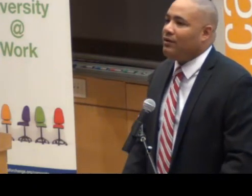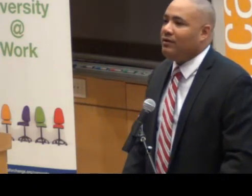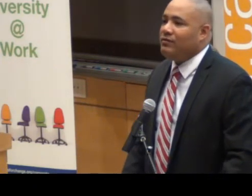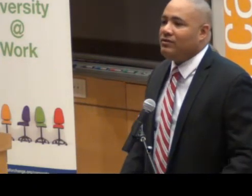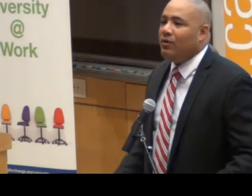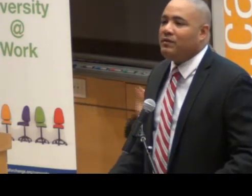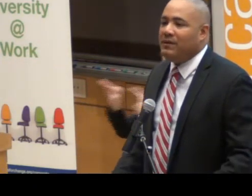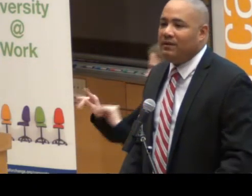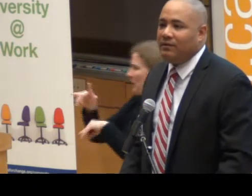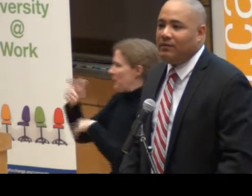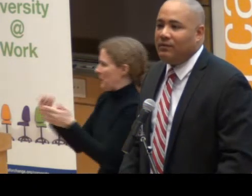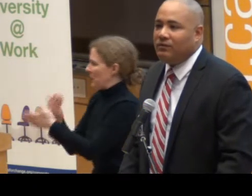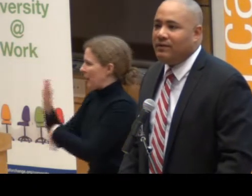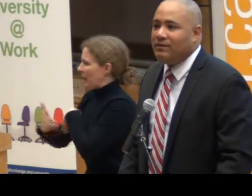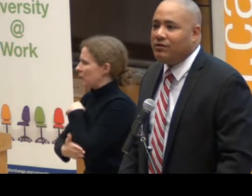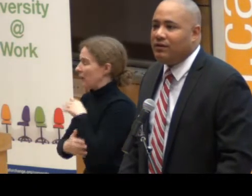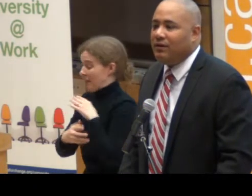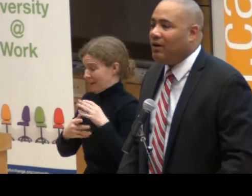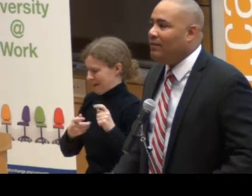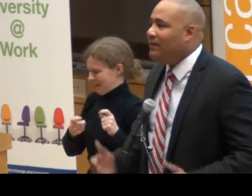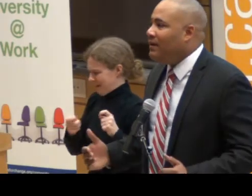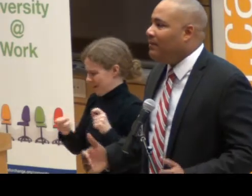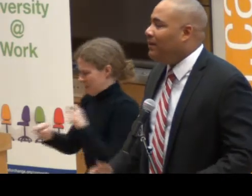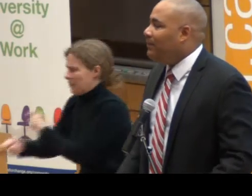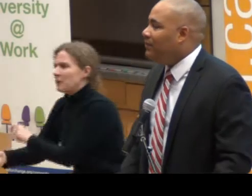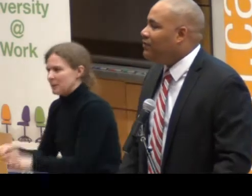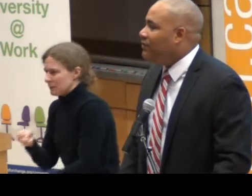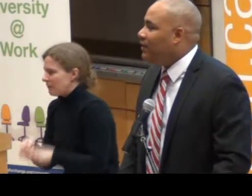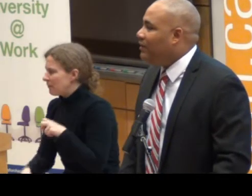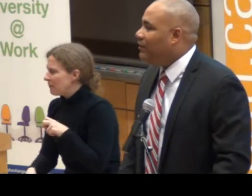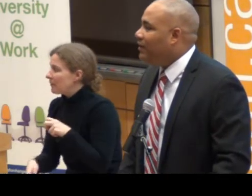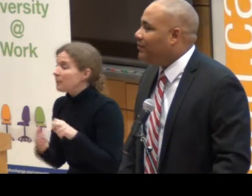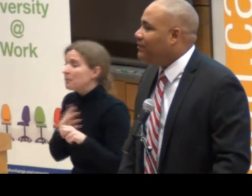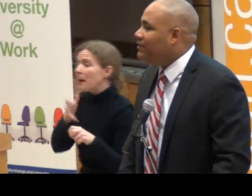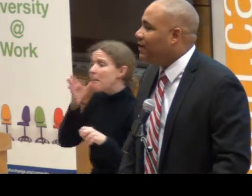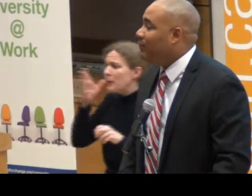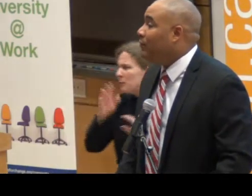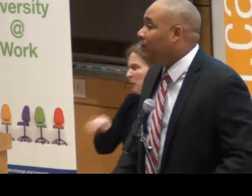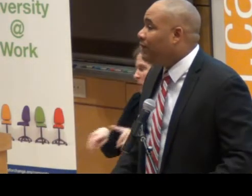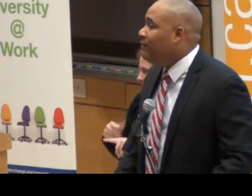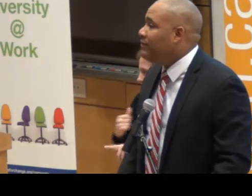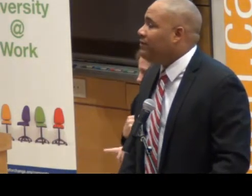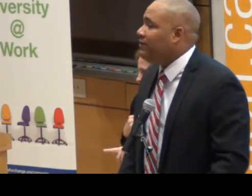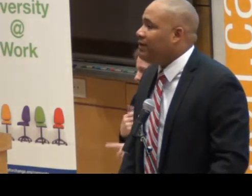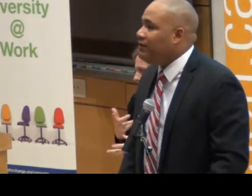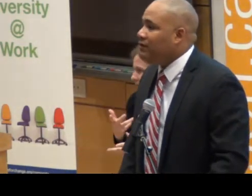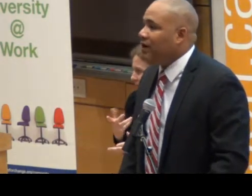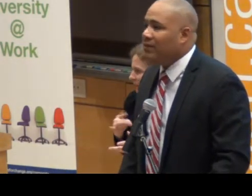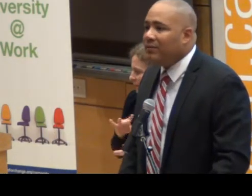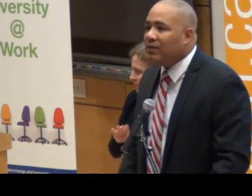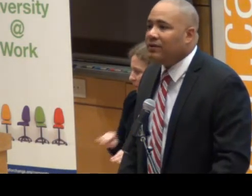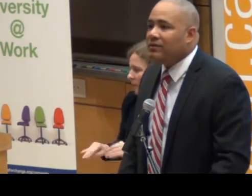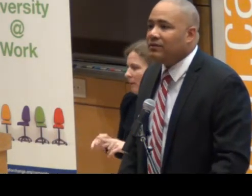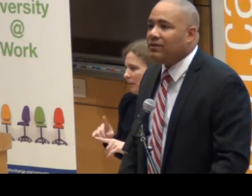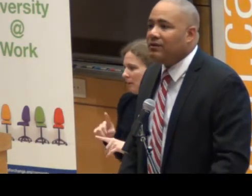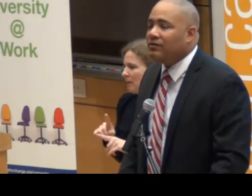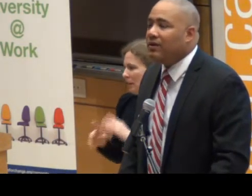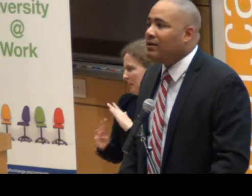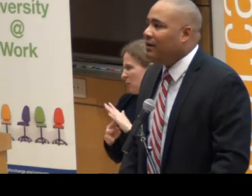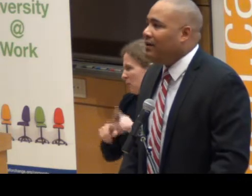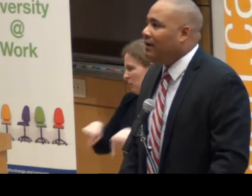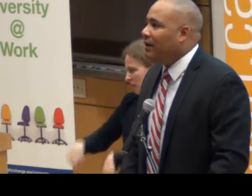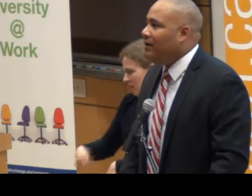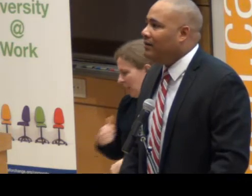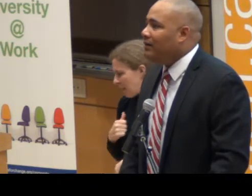to another country has always been a difficult transition. You know, my parents are newcomers, were newcomers to this country. I'm an immigrant to this